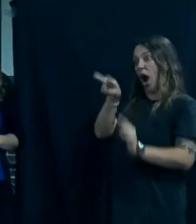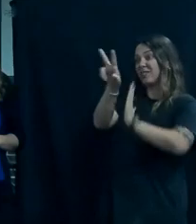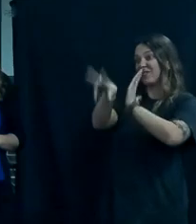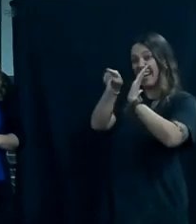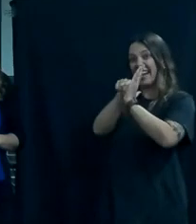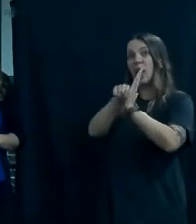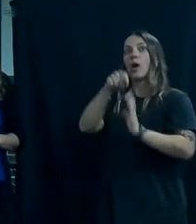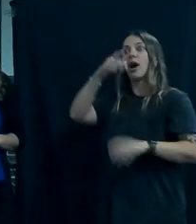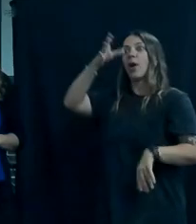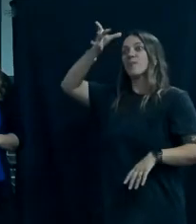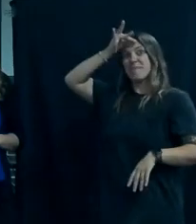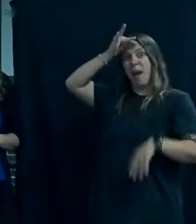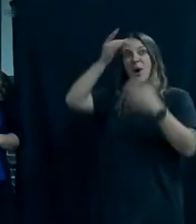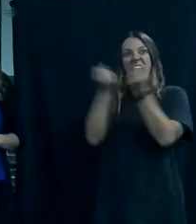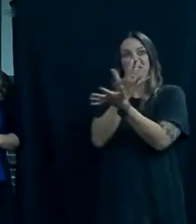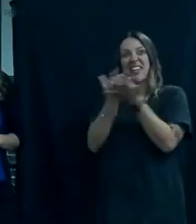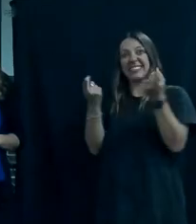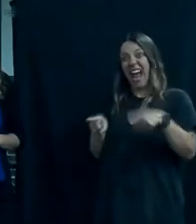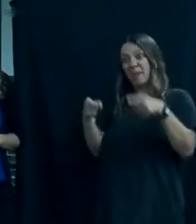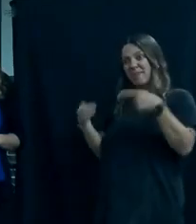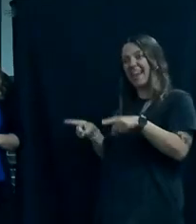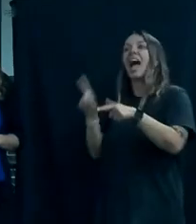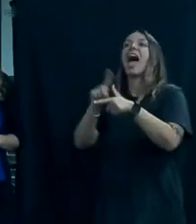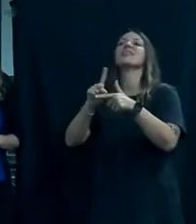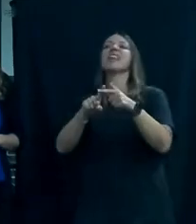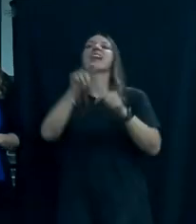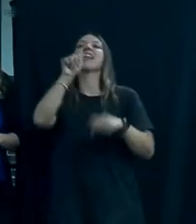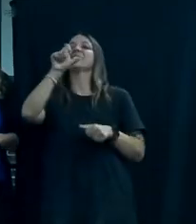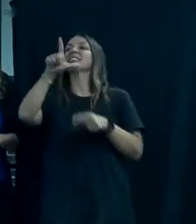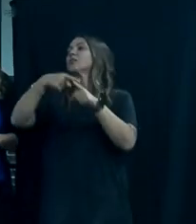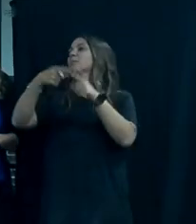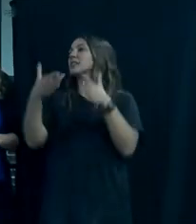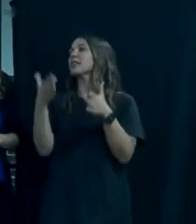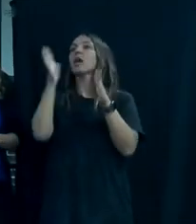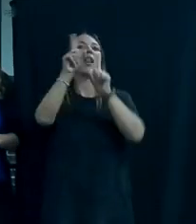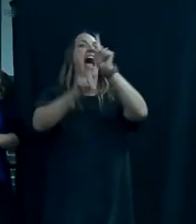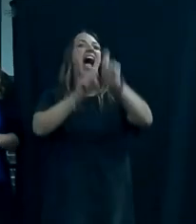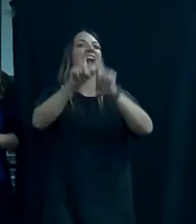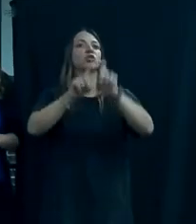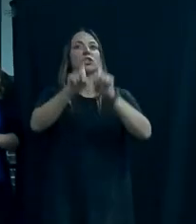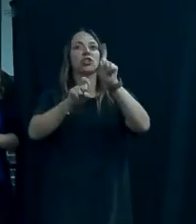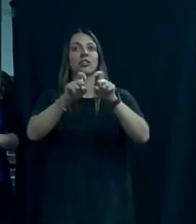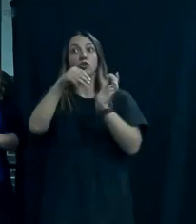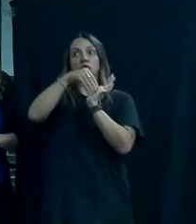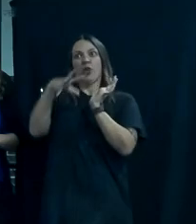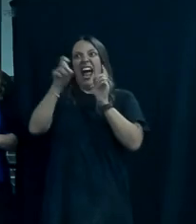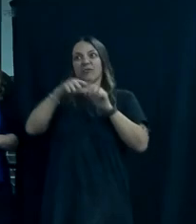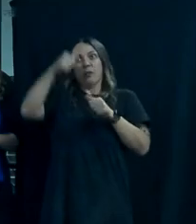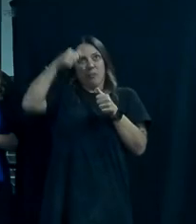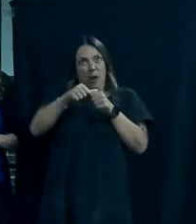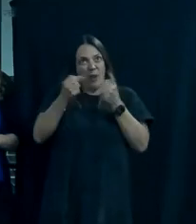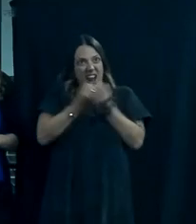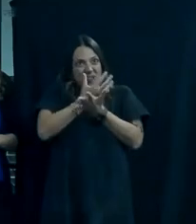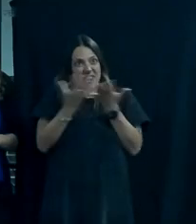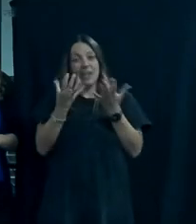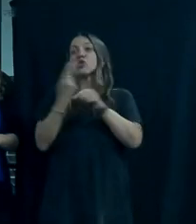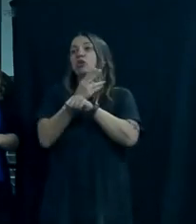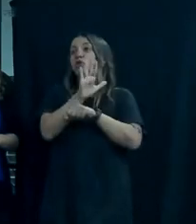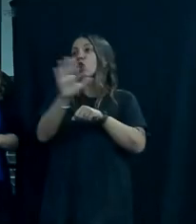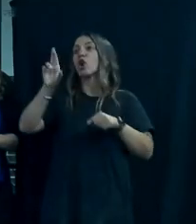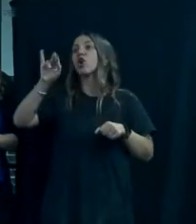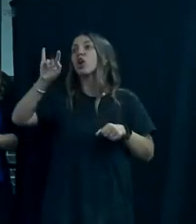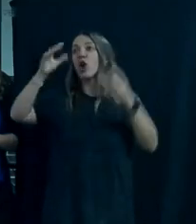over and over again. They have to watch a video once. They have to retain everything that's happening. And then the ASL specialist will ask questions